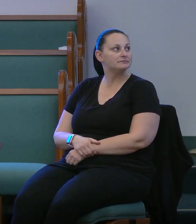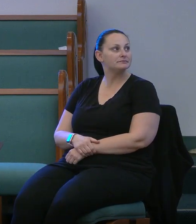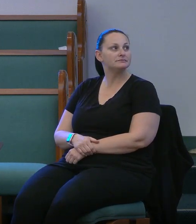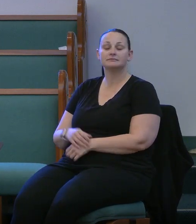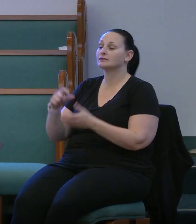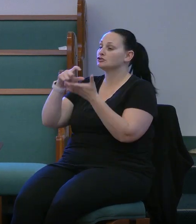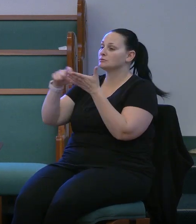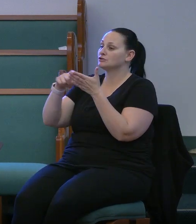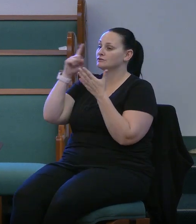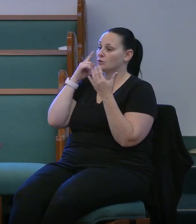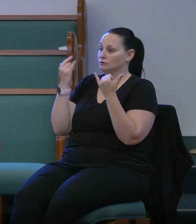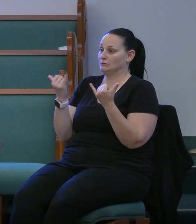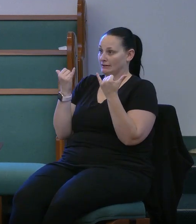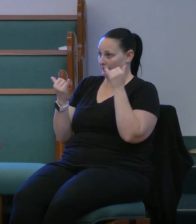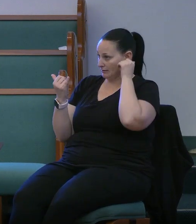The scriptures for today